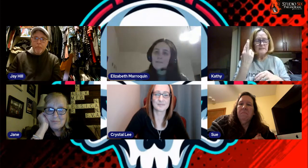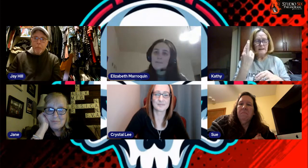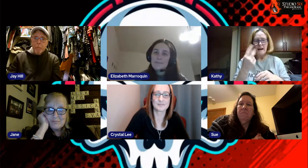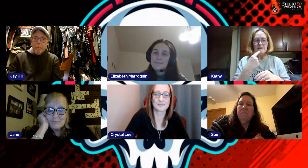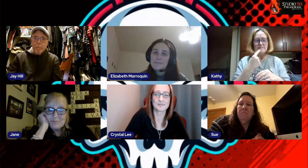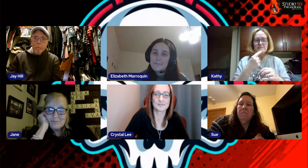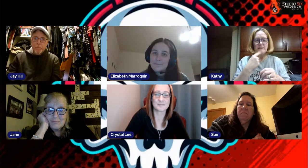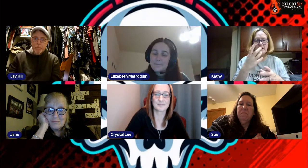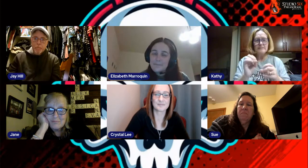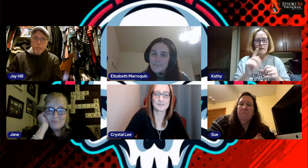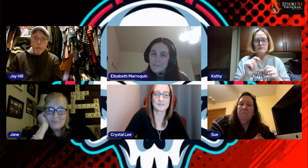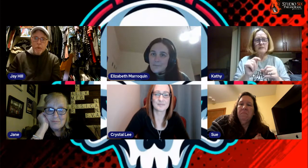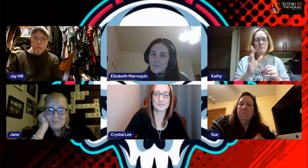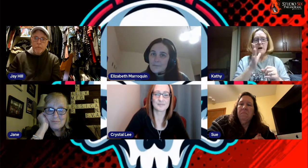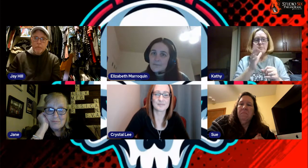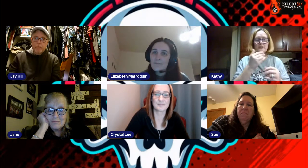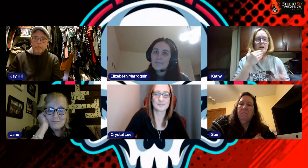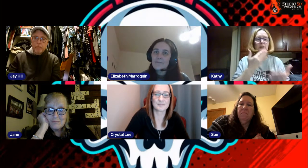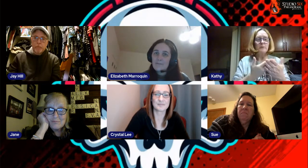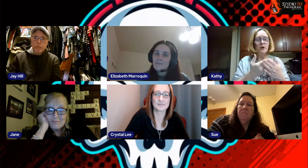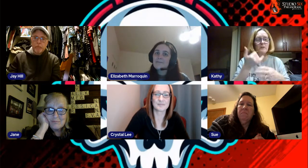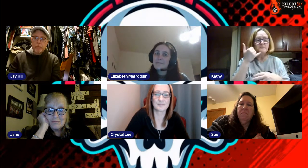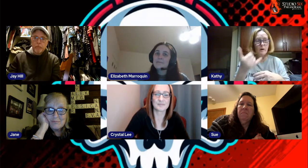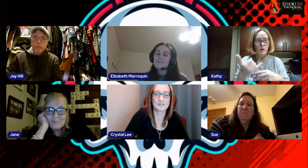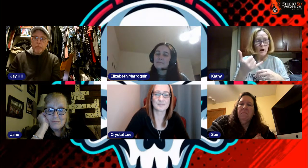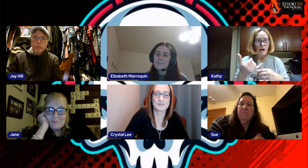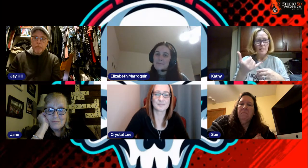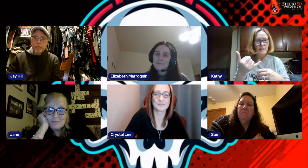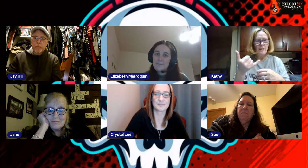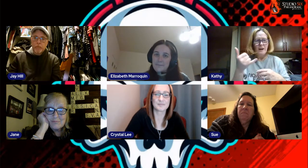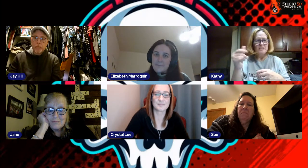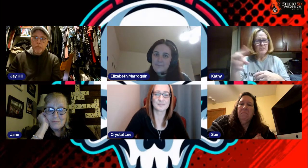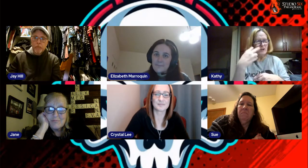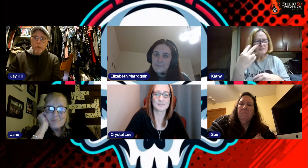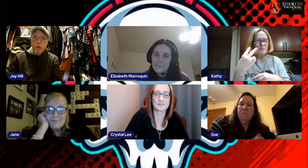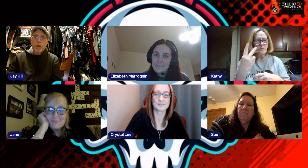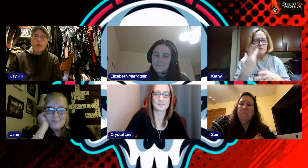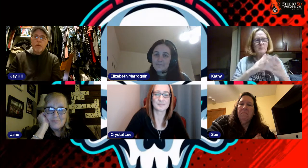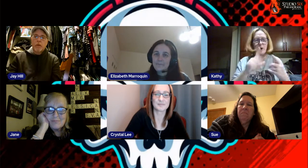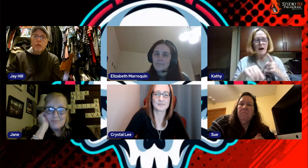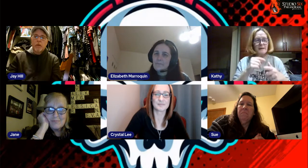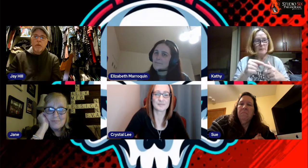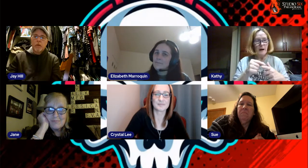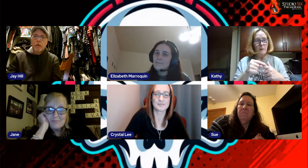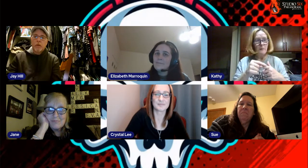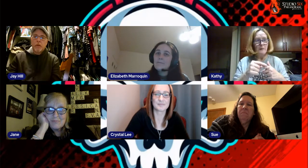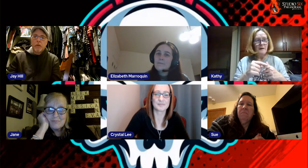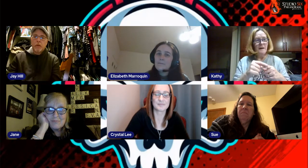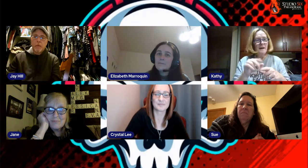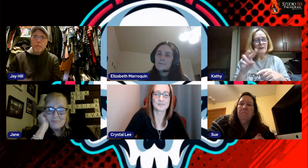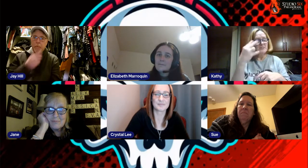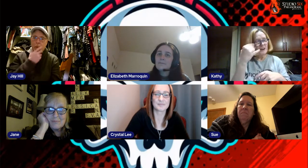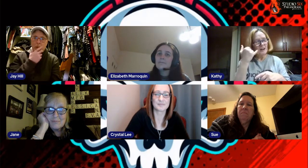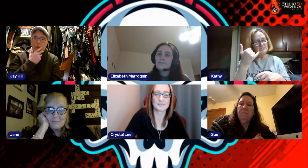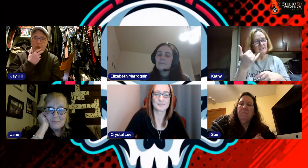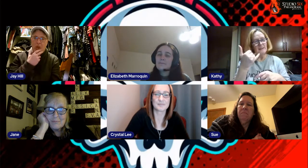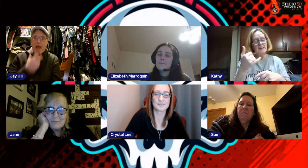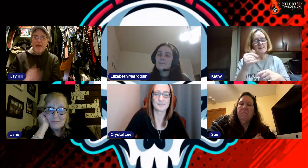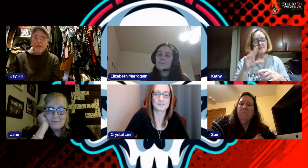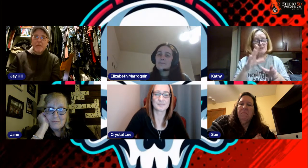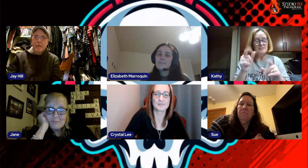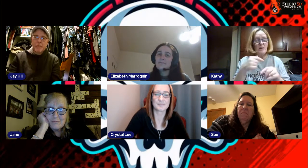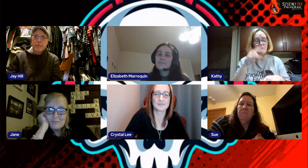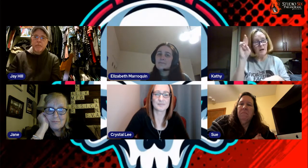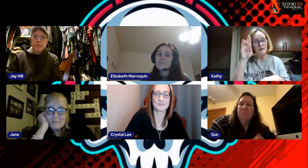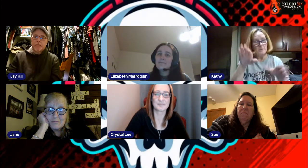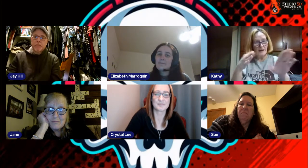some reason, I yelled out and said, Mom, that's not going to be a good phone call. And she looked at me like, what are you talking about? And she answered it,